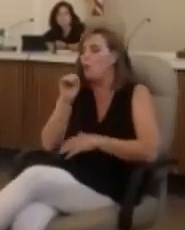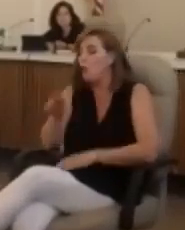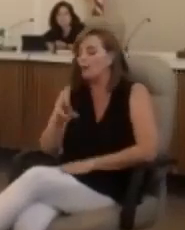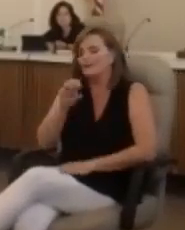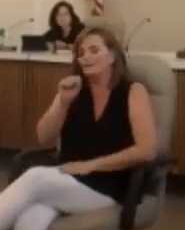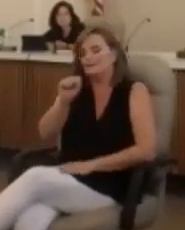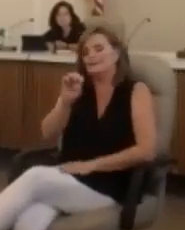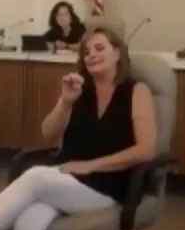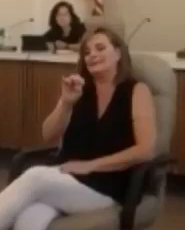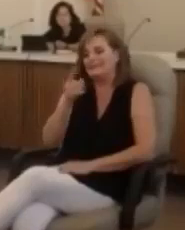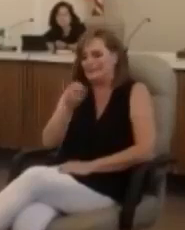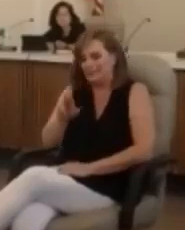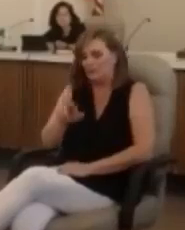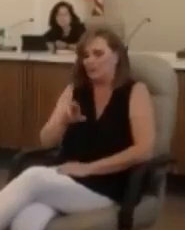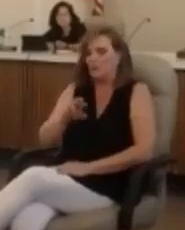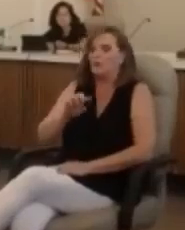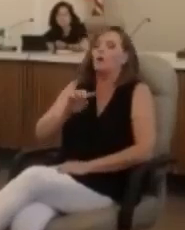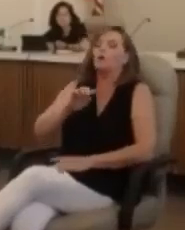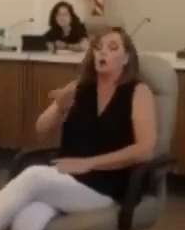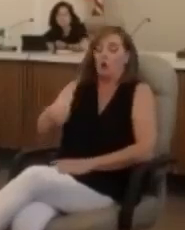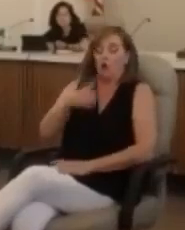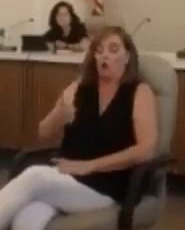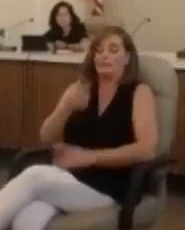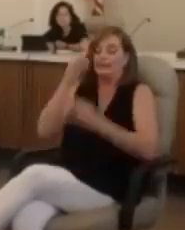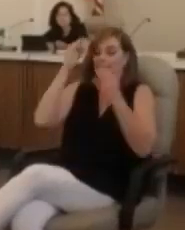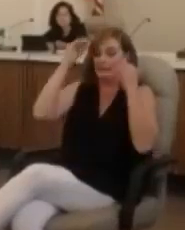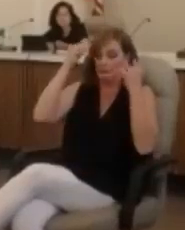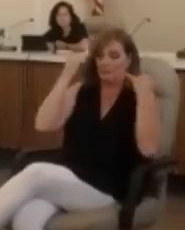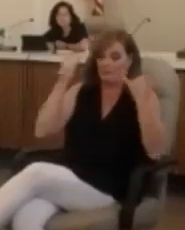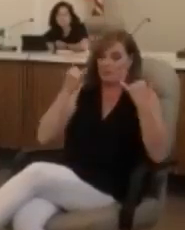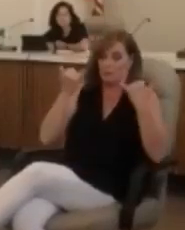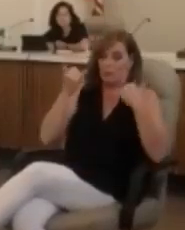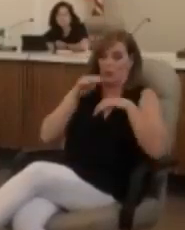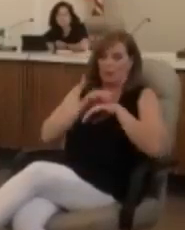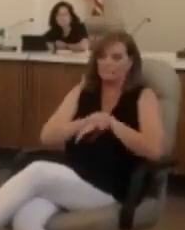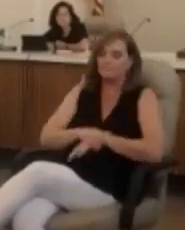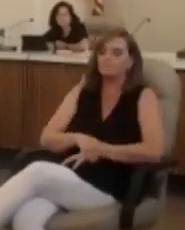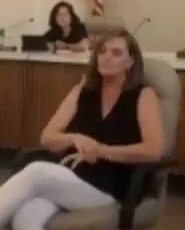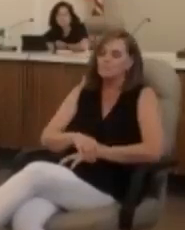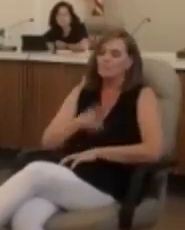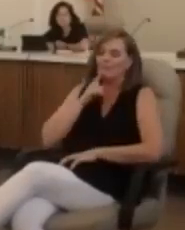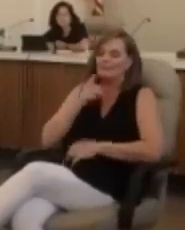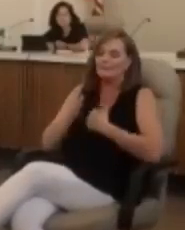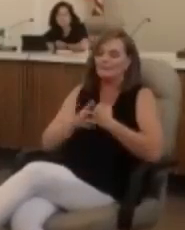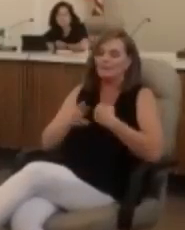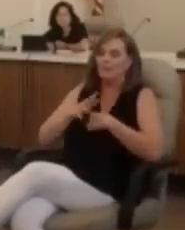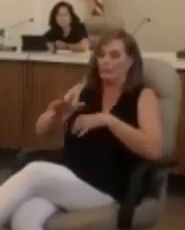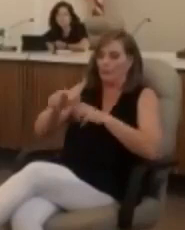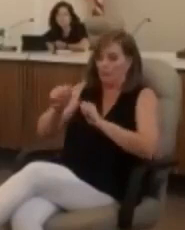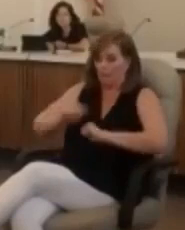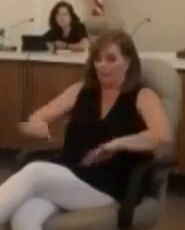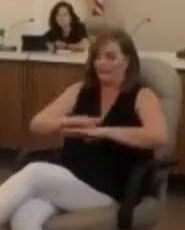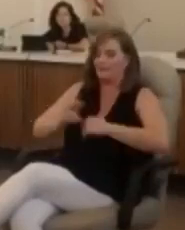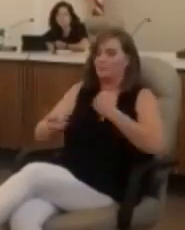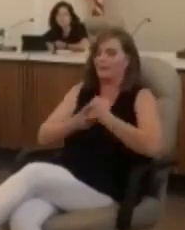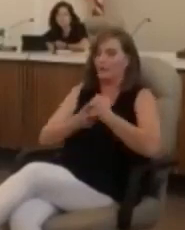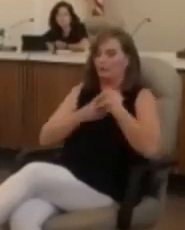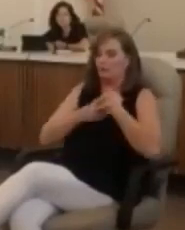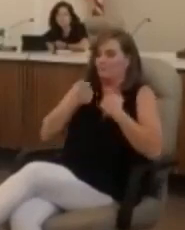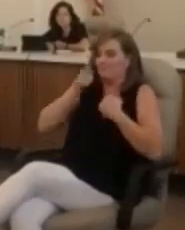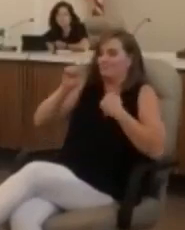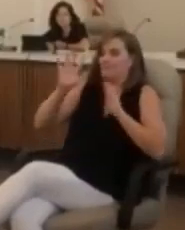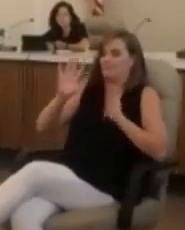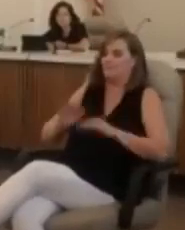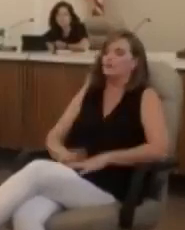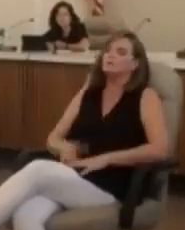only has, its only consideration is the lands that are being conserved, essentially. So I just